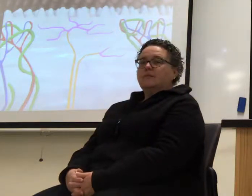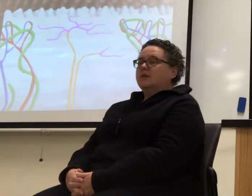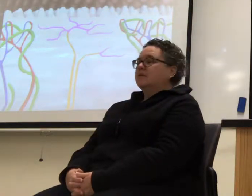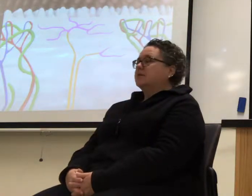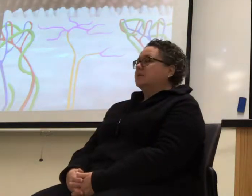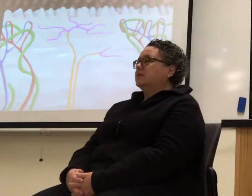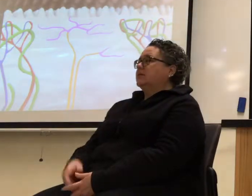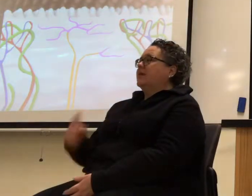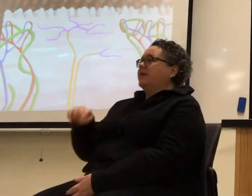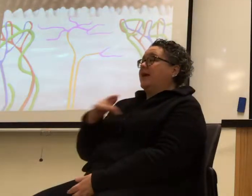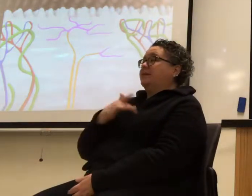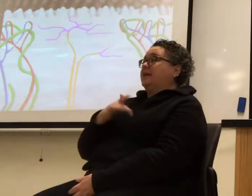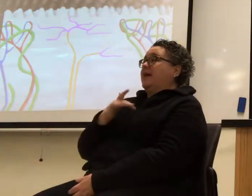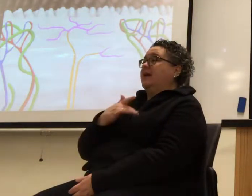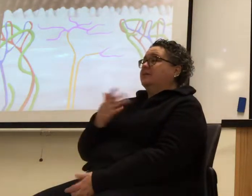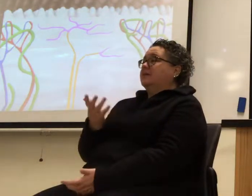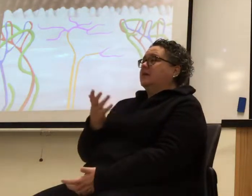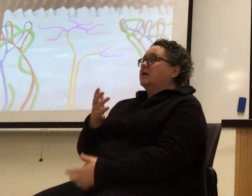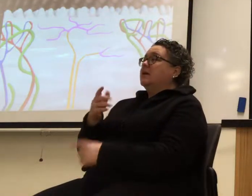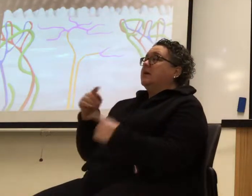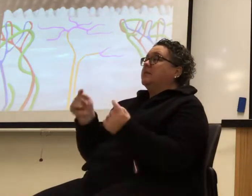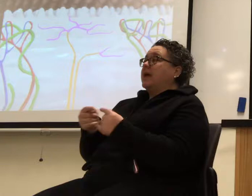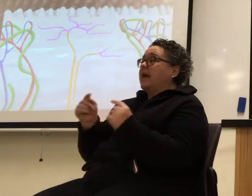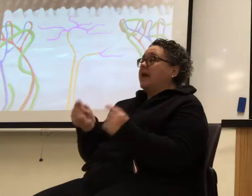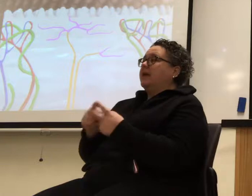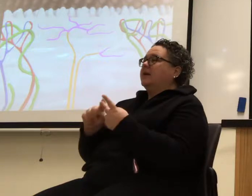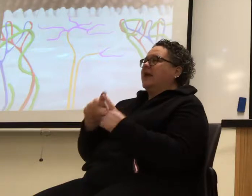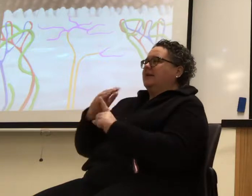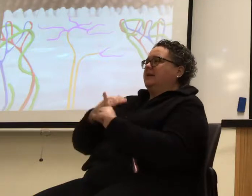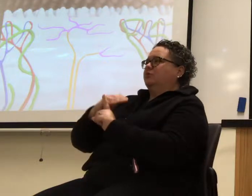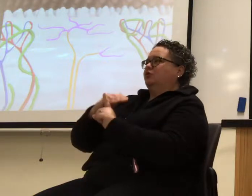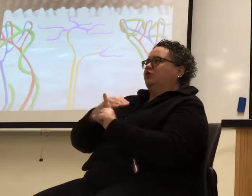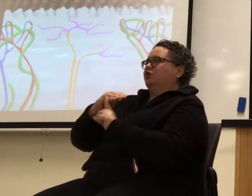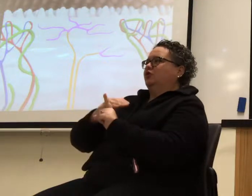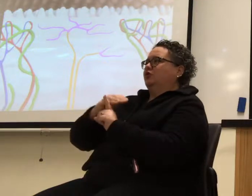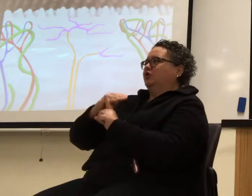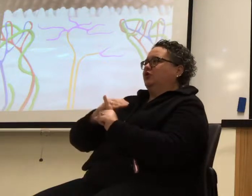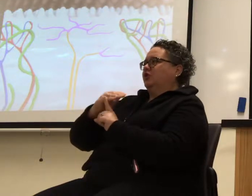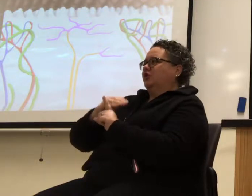They sense pain and temperature.